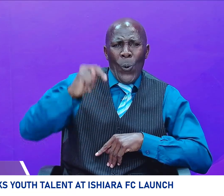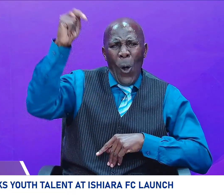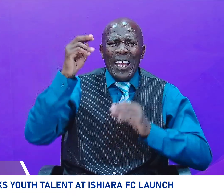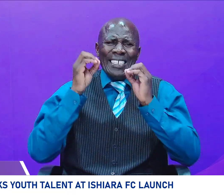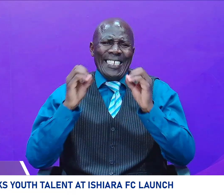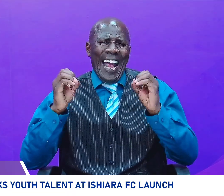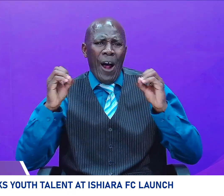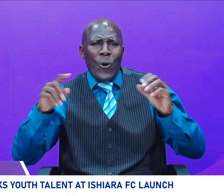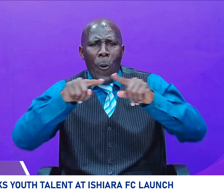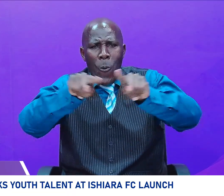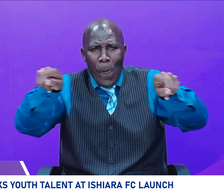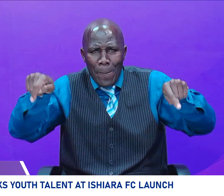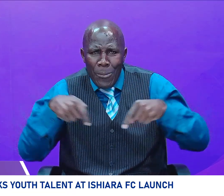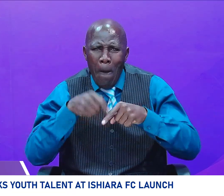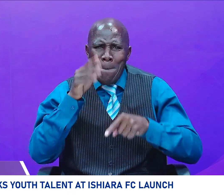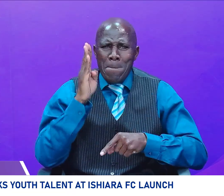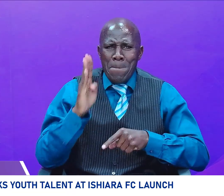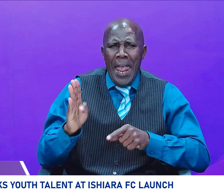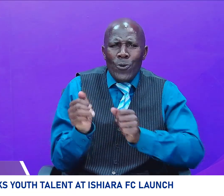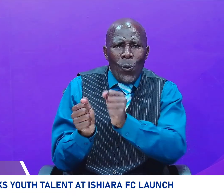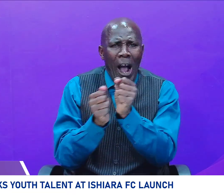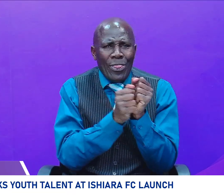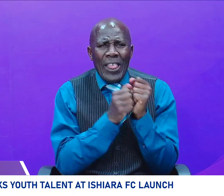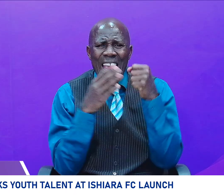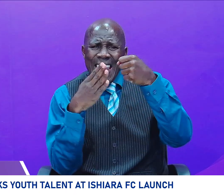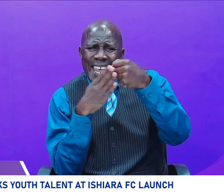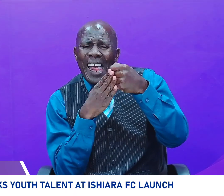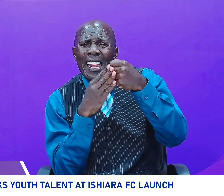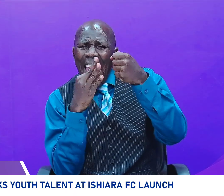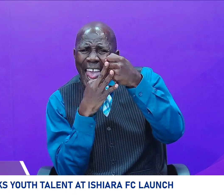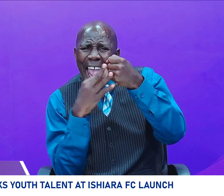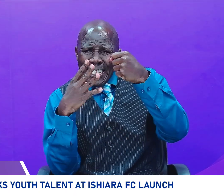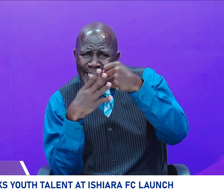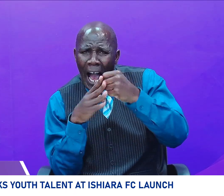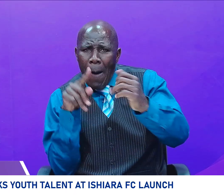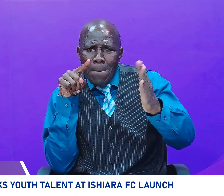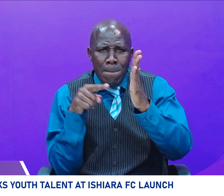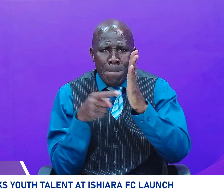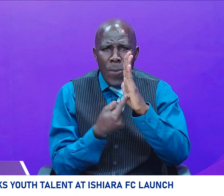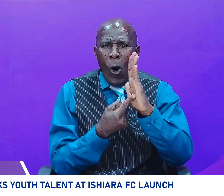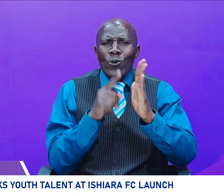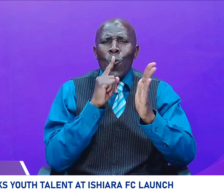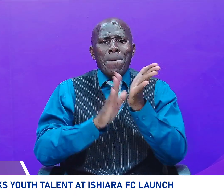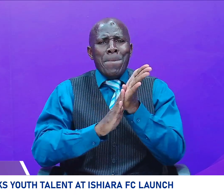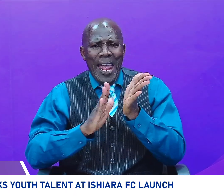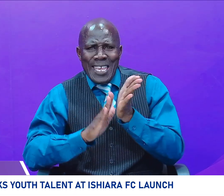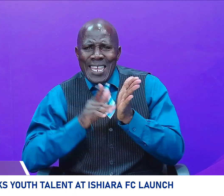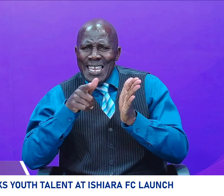with 89 points, praising their success as a proof of discipline and